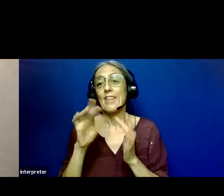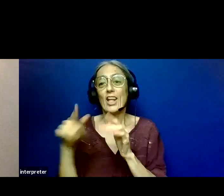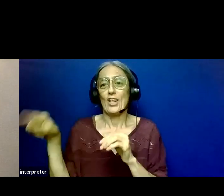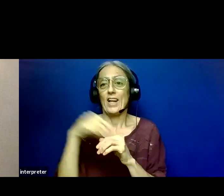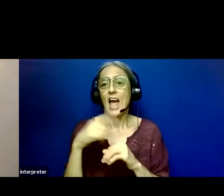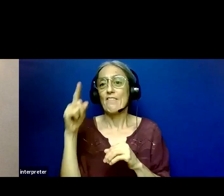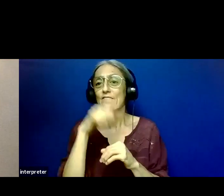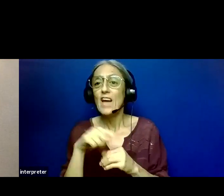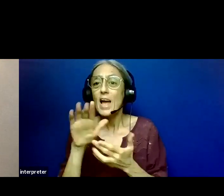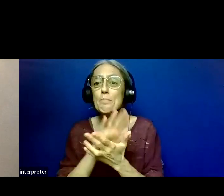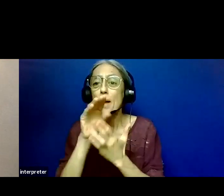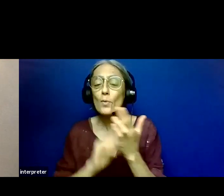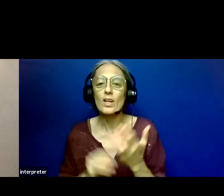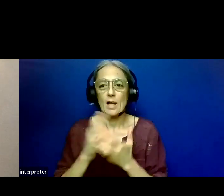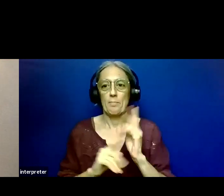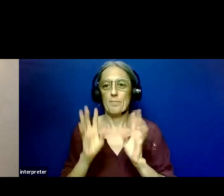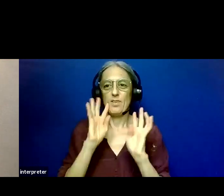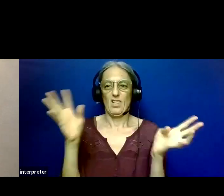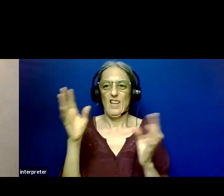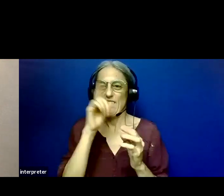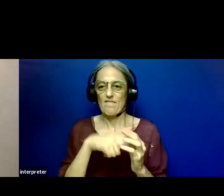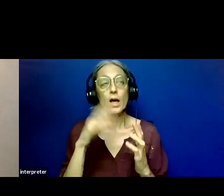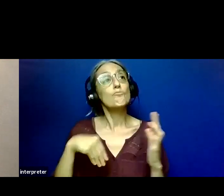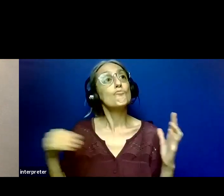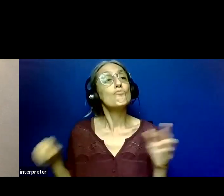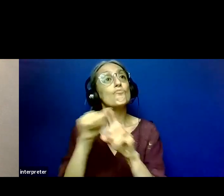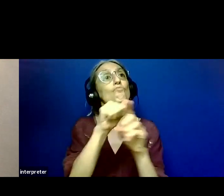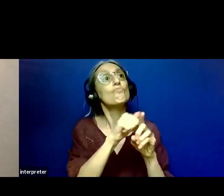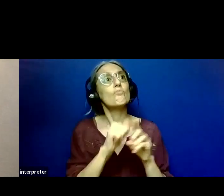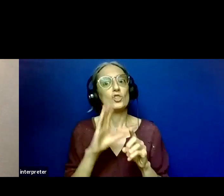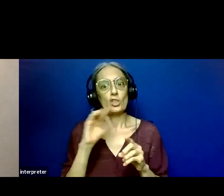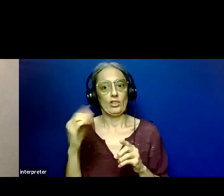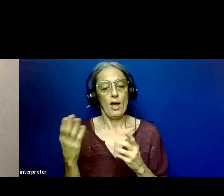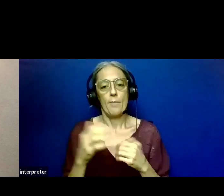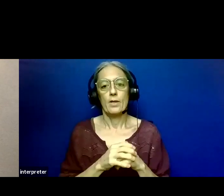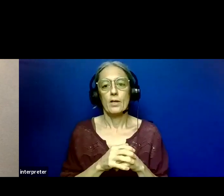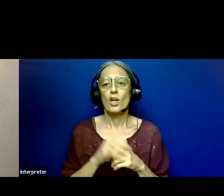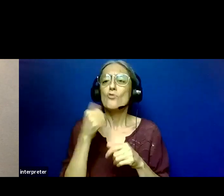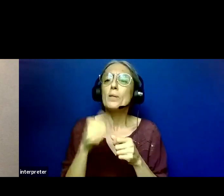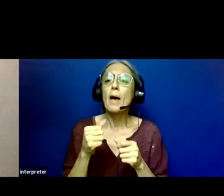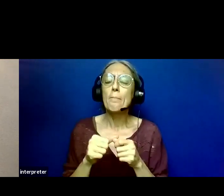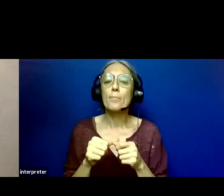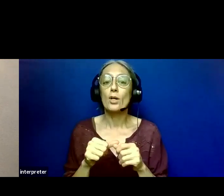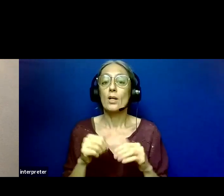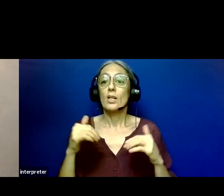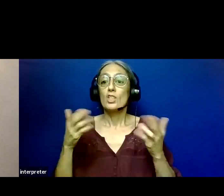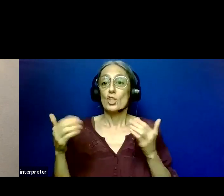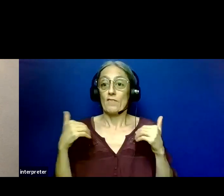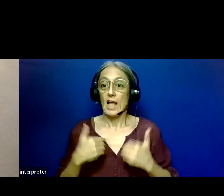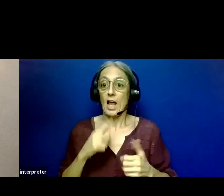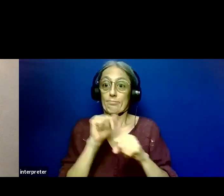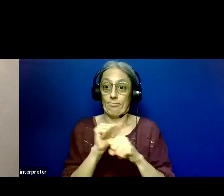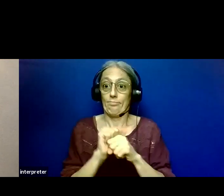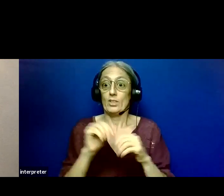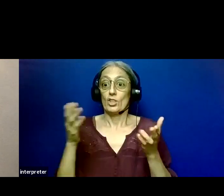are faking it and doing a really good job of it. Remember, legitimate service animals usually do a really good job of letting you know